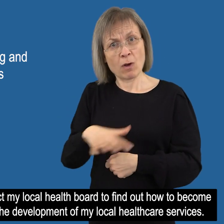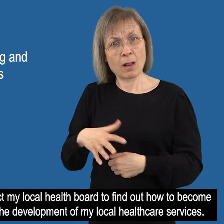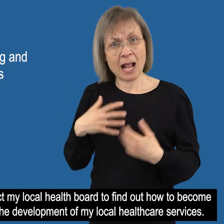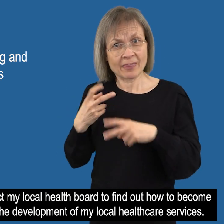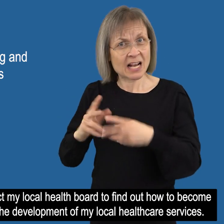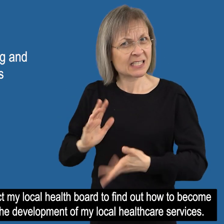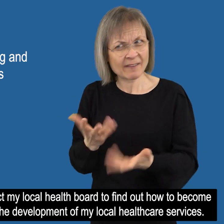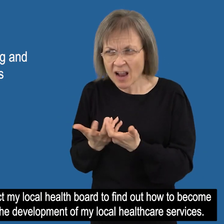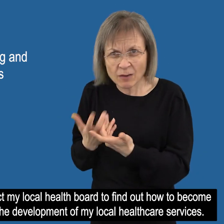services.